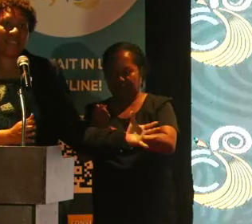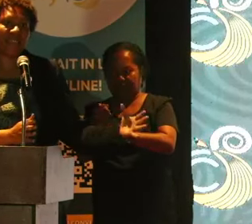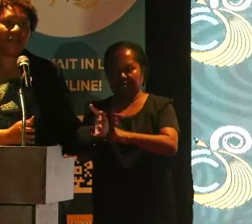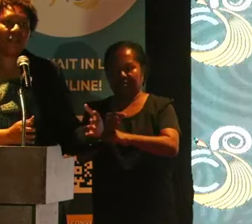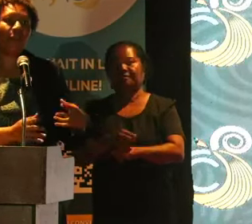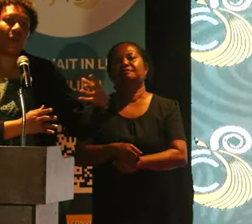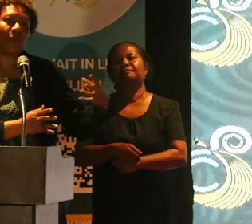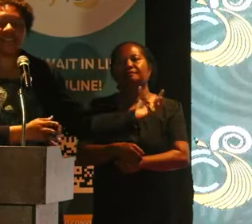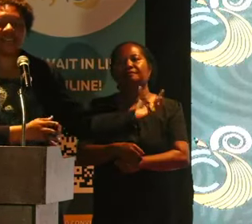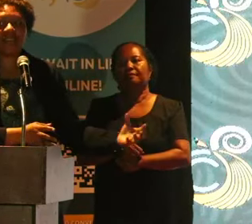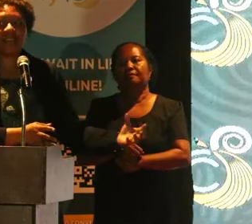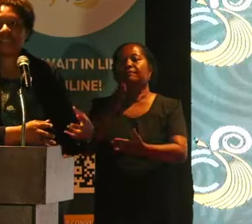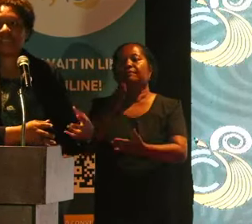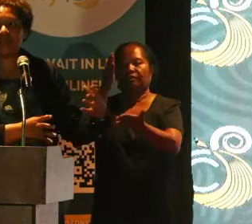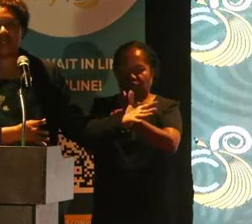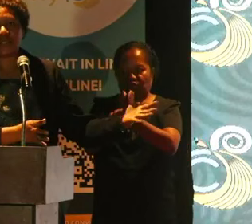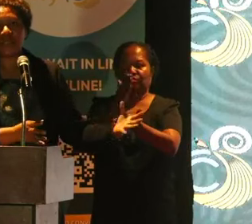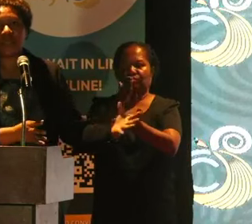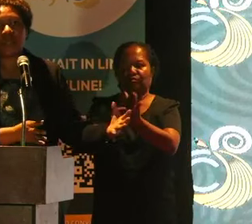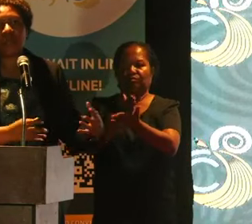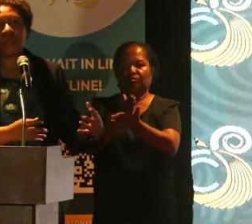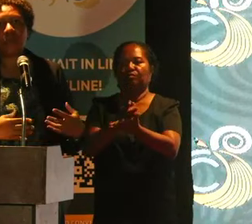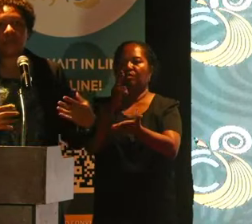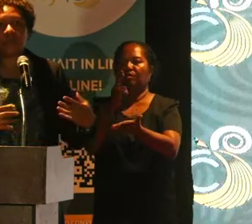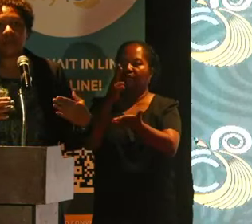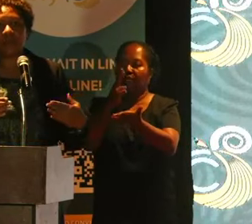delays your anxiety, your issues.